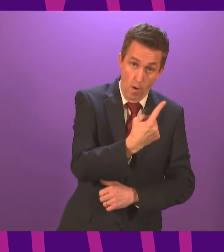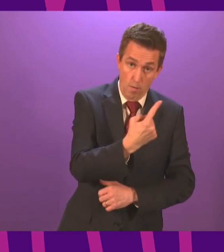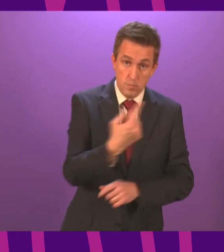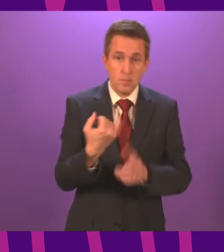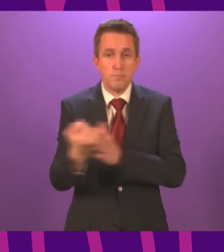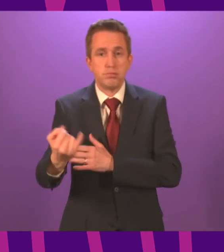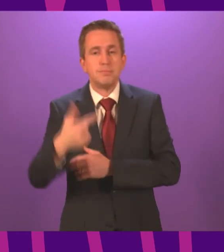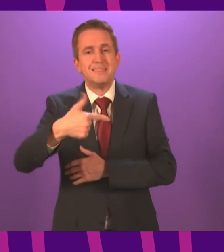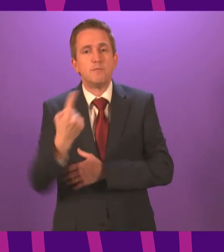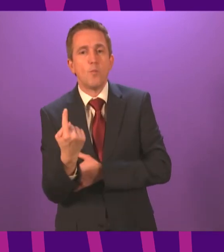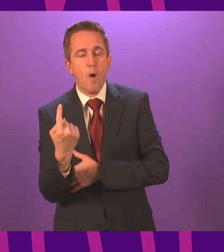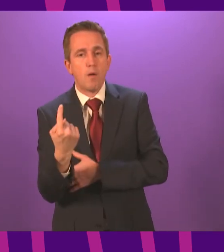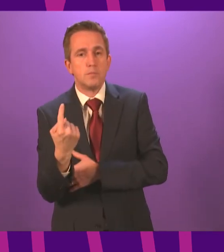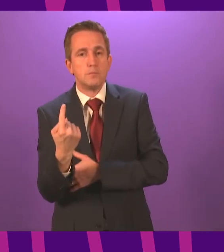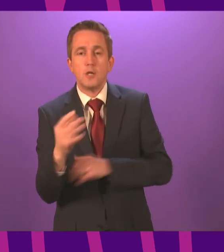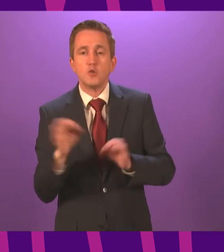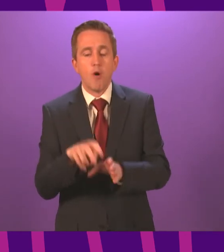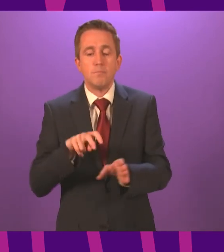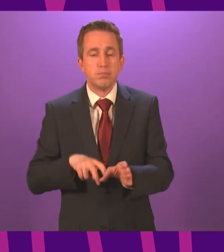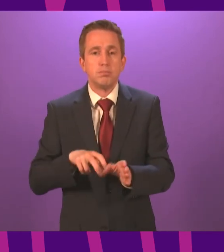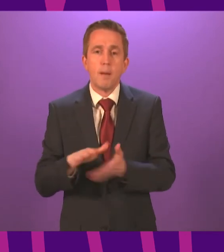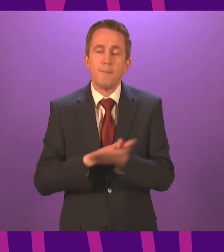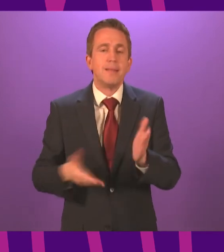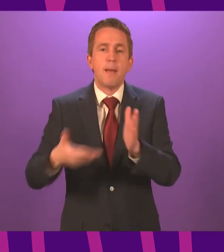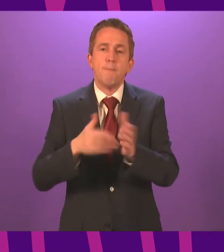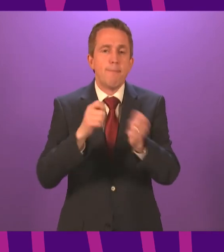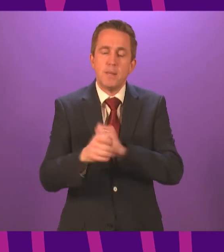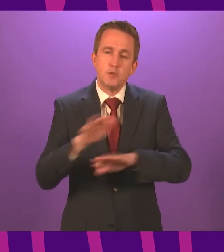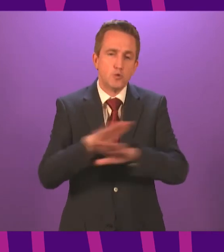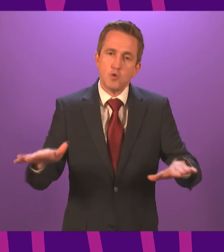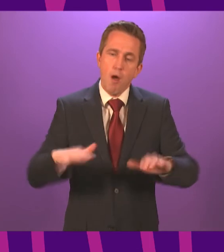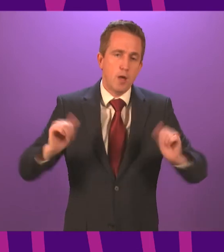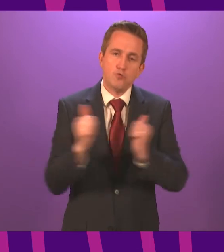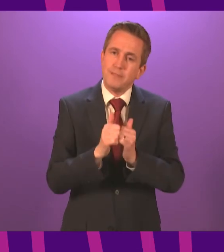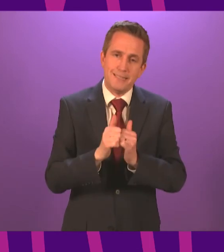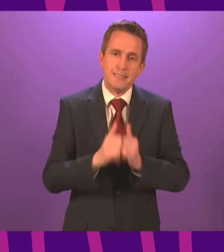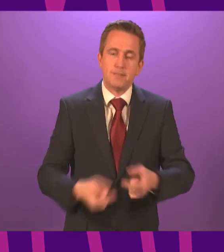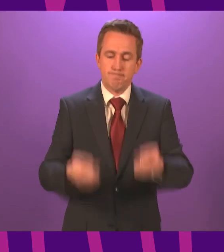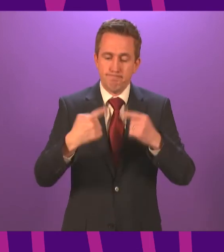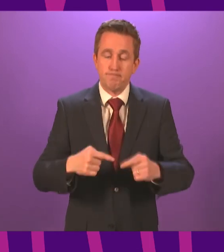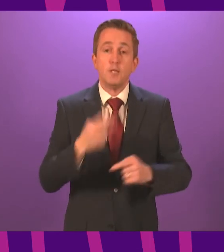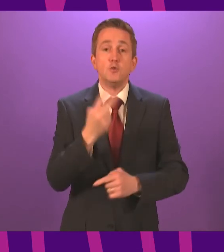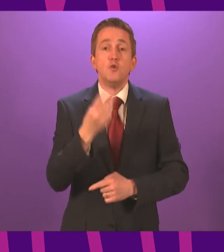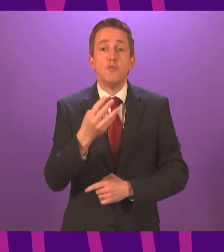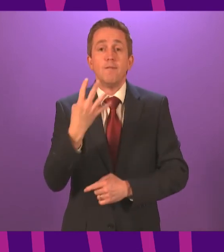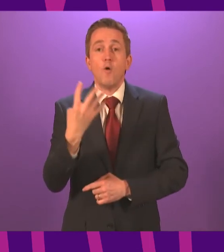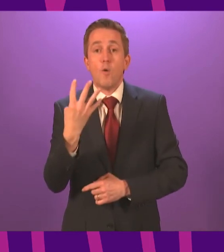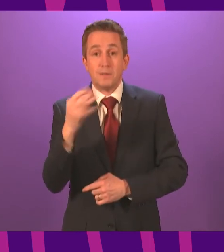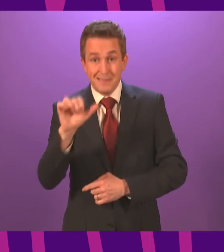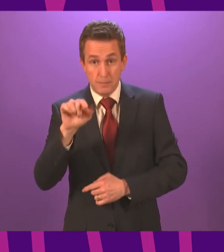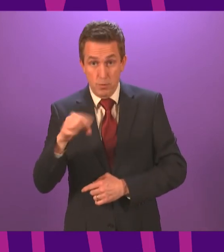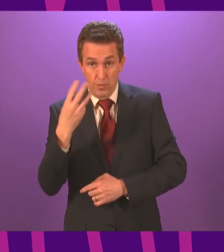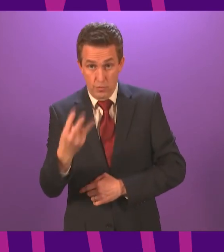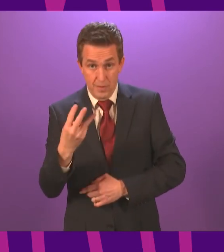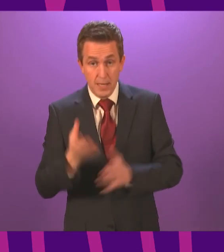no 71. There were no abstentions. The amendment is therefore not agreed. The next question is that amendment 23416.3 in the